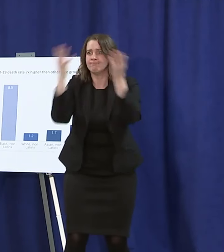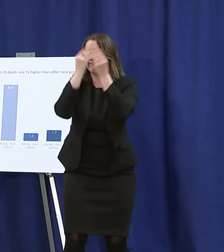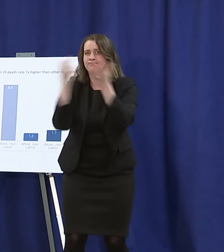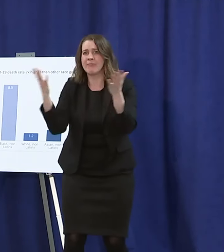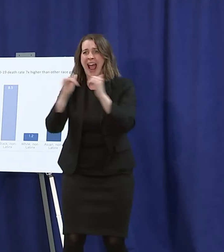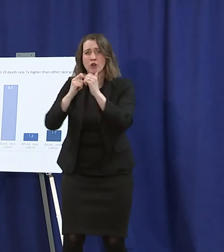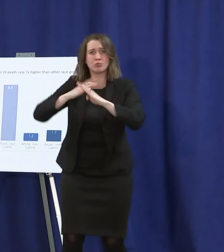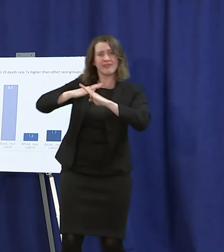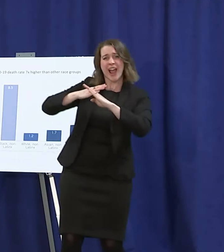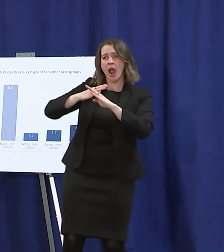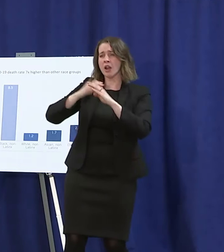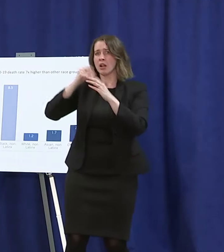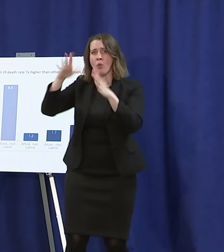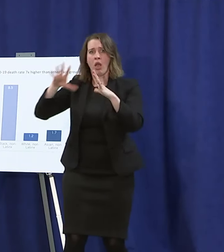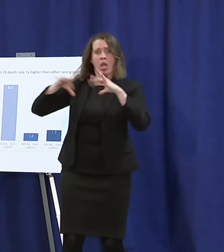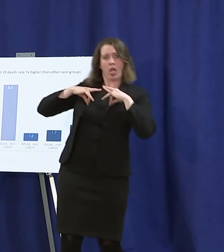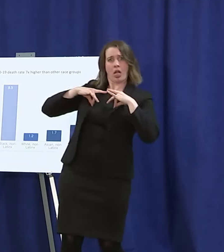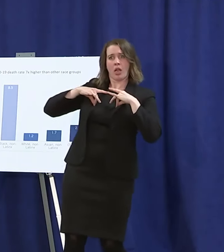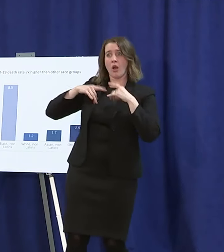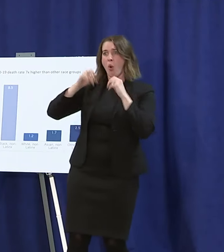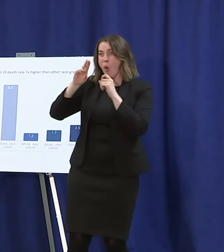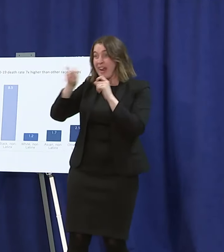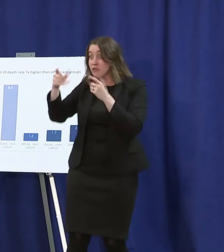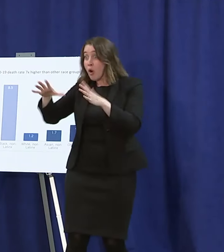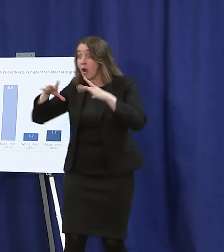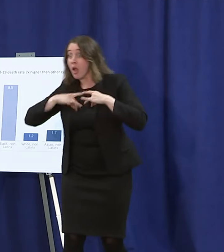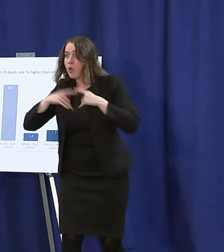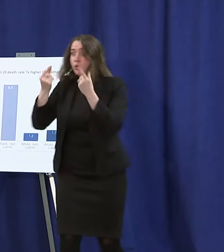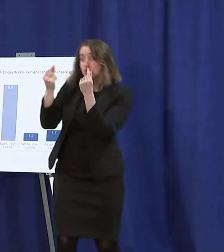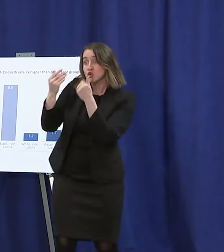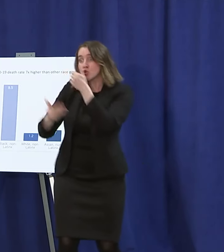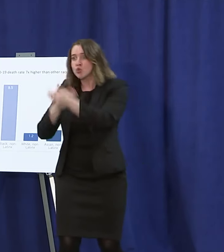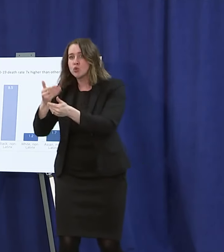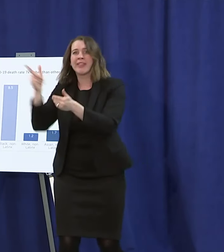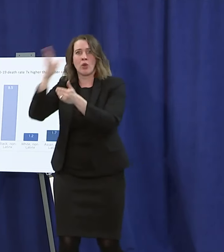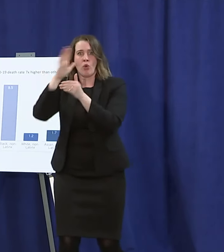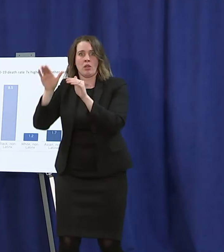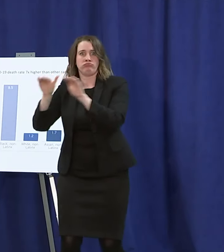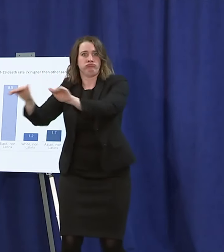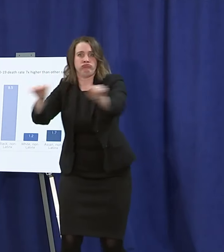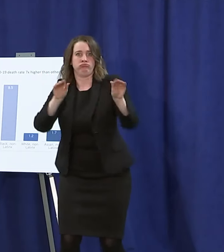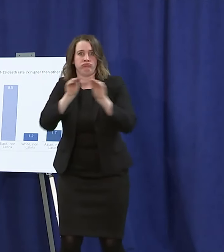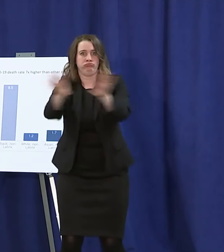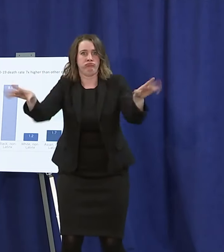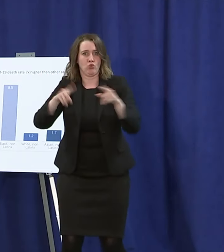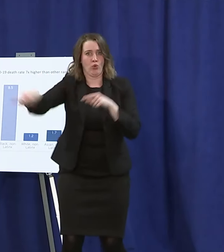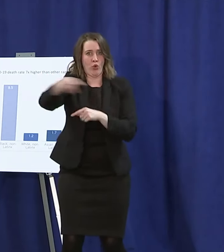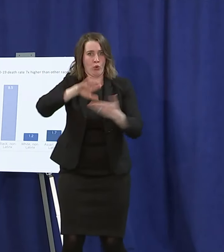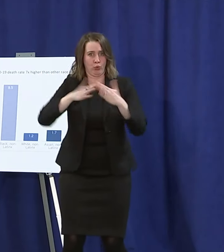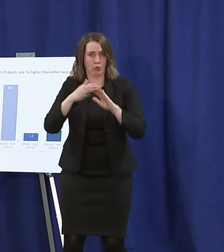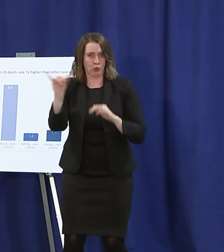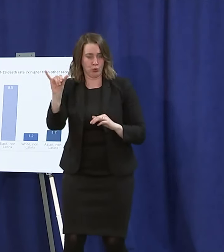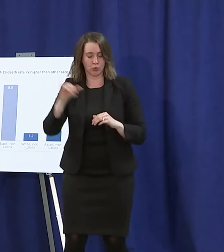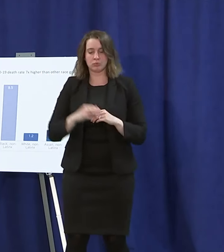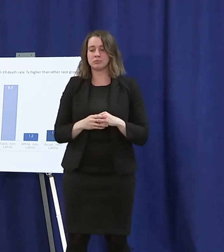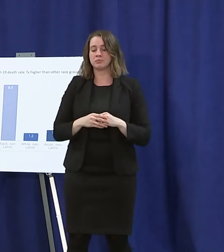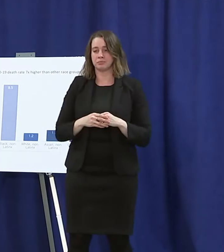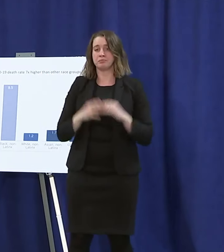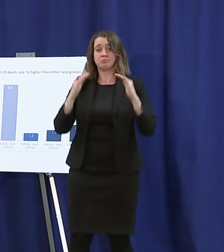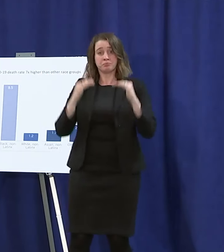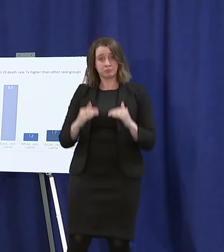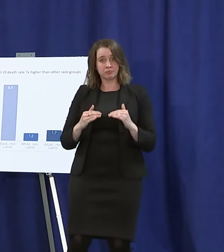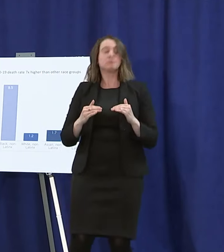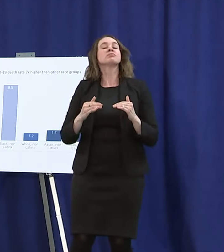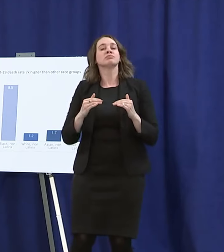resources with clients, particularly high-risk policyholders. And finally, we will institute a suite